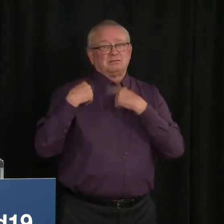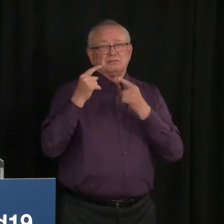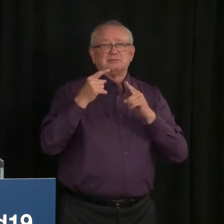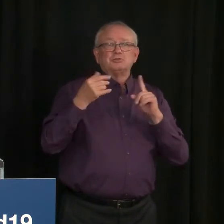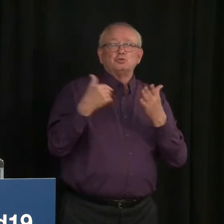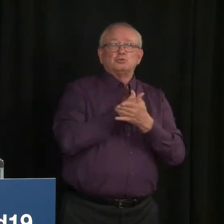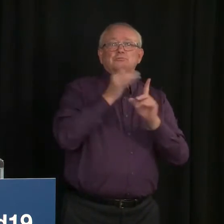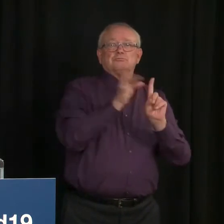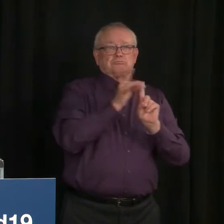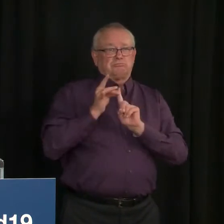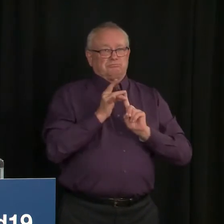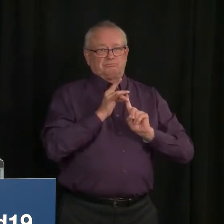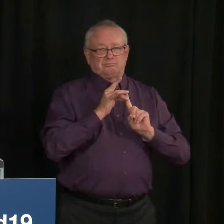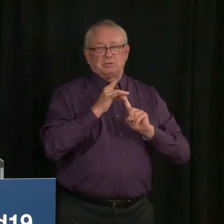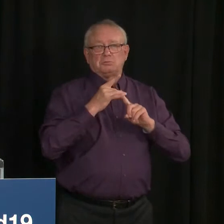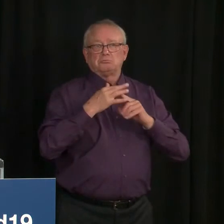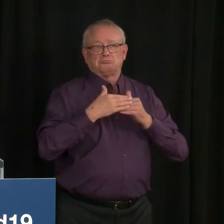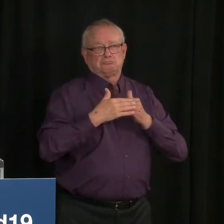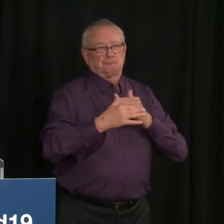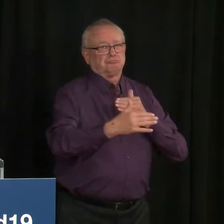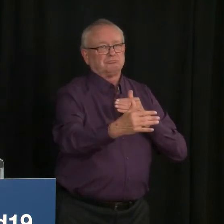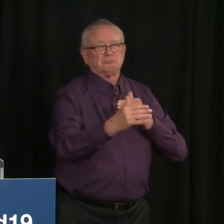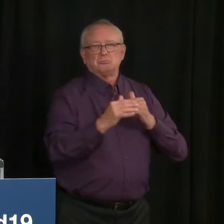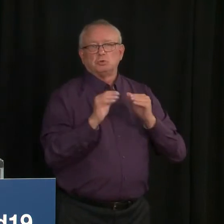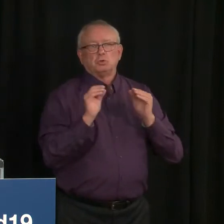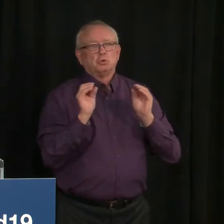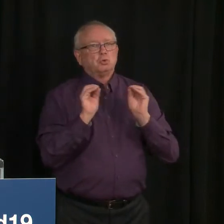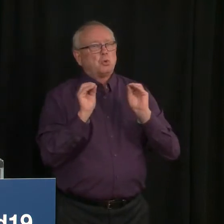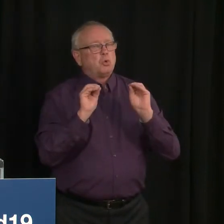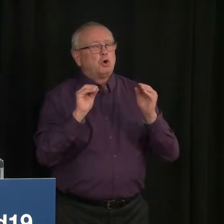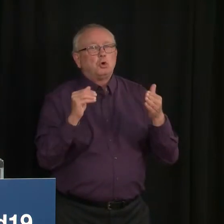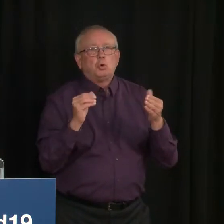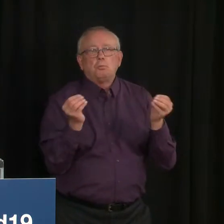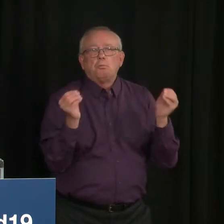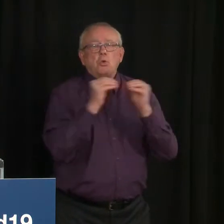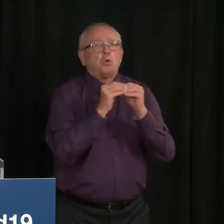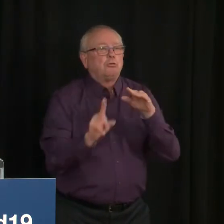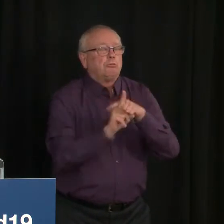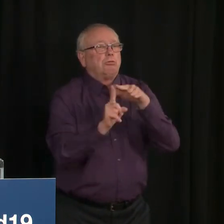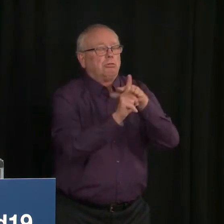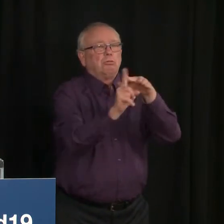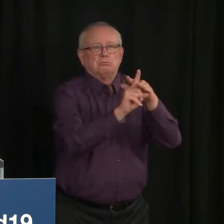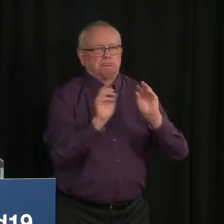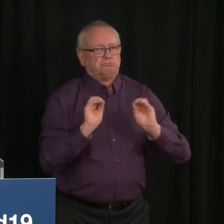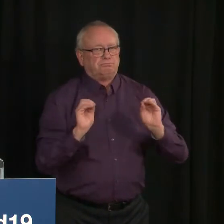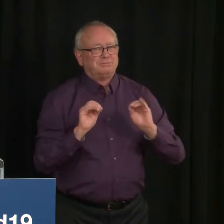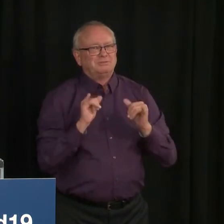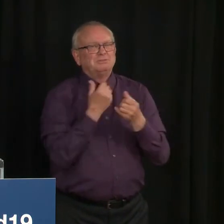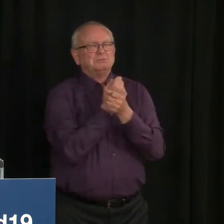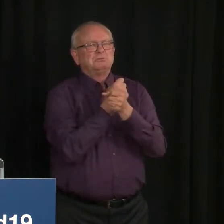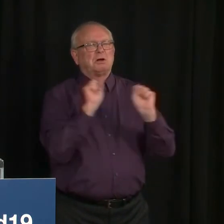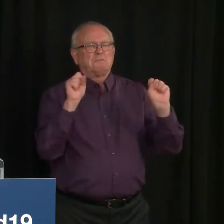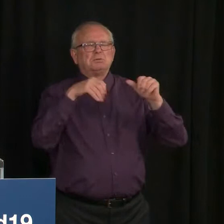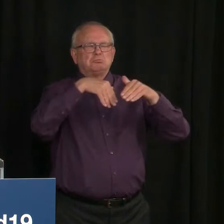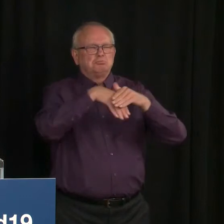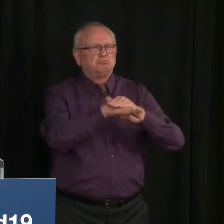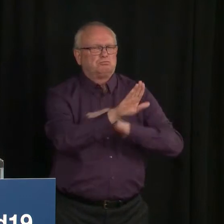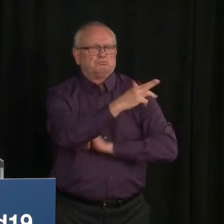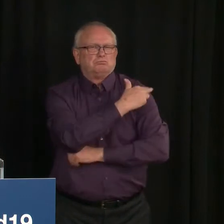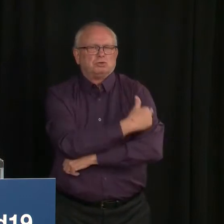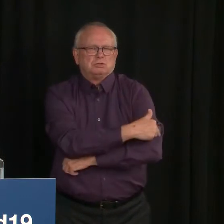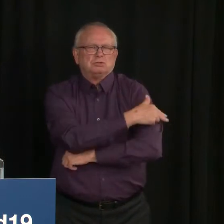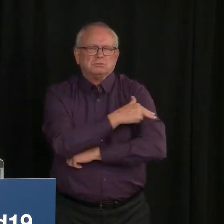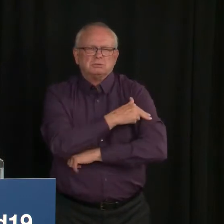remains open for patients and safe for those receiving care. This variant is emerging around the world, and evidence